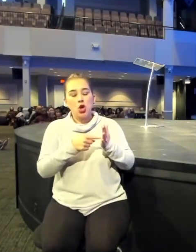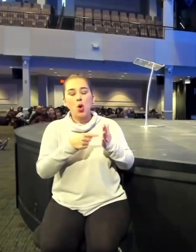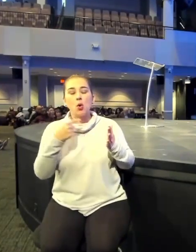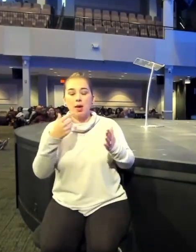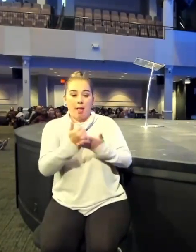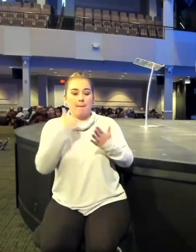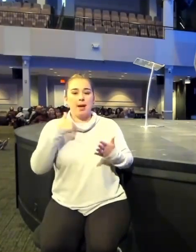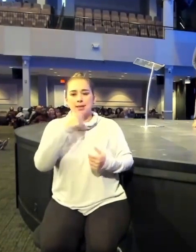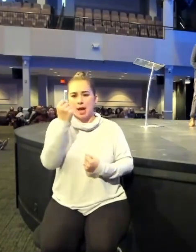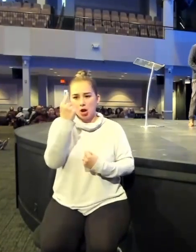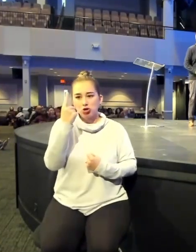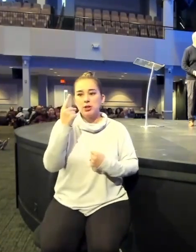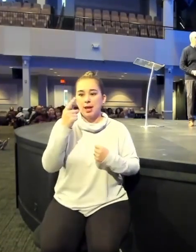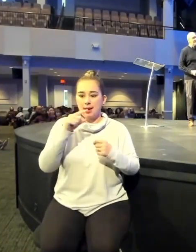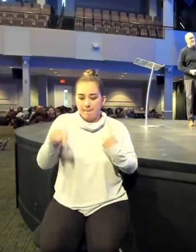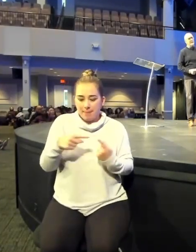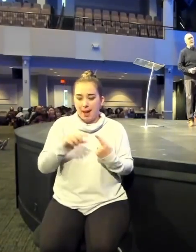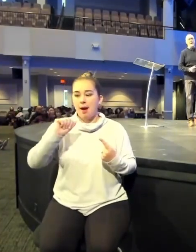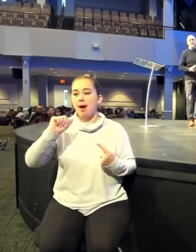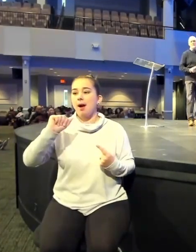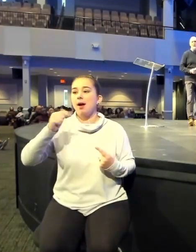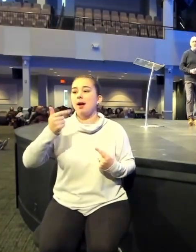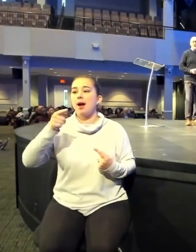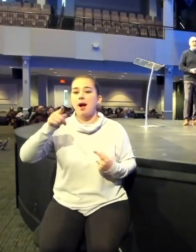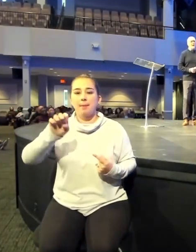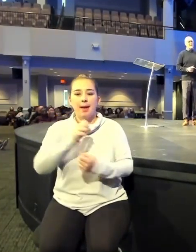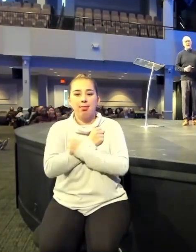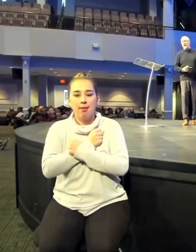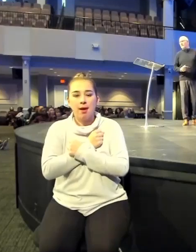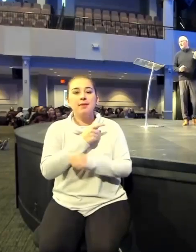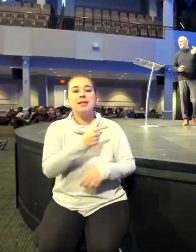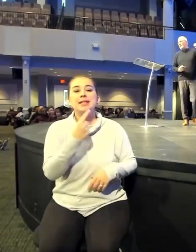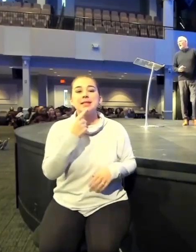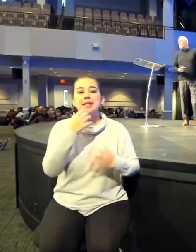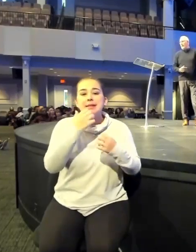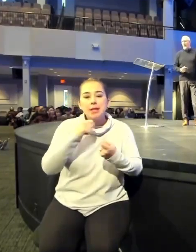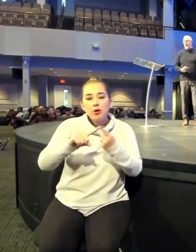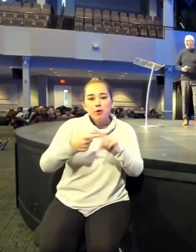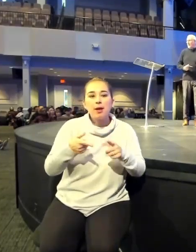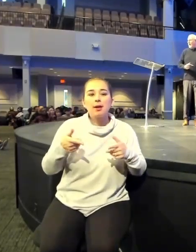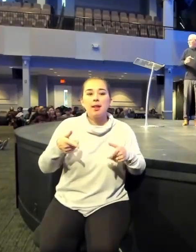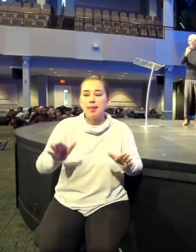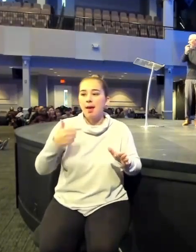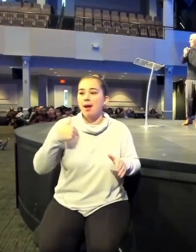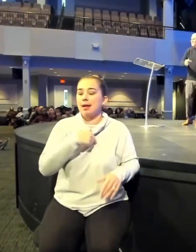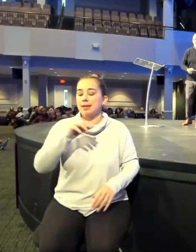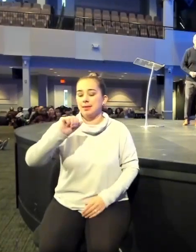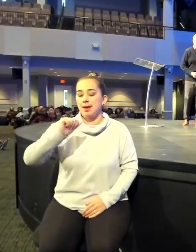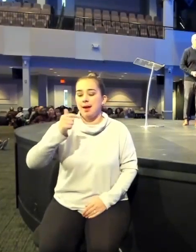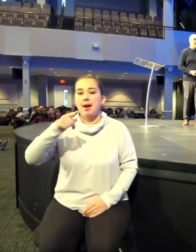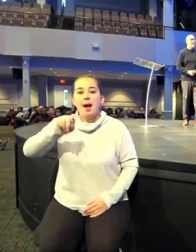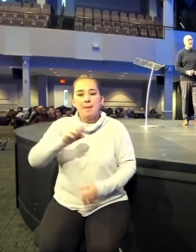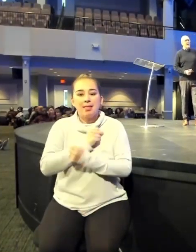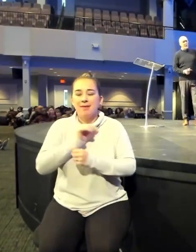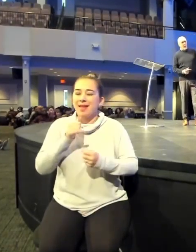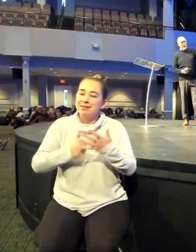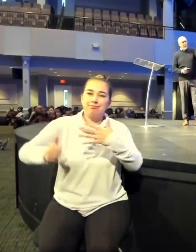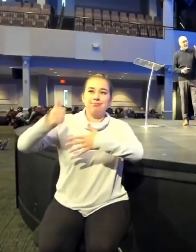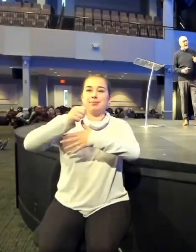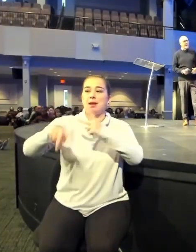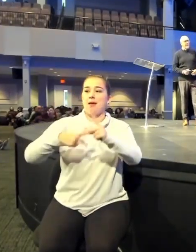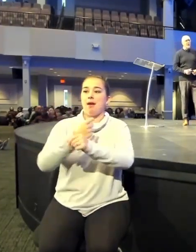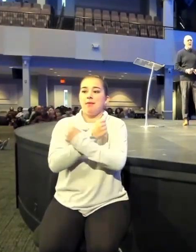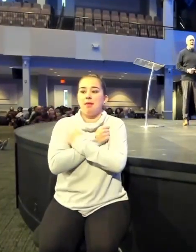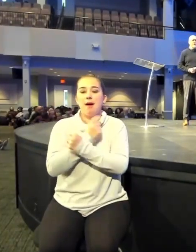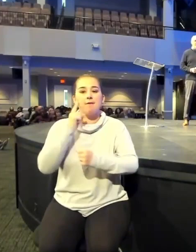understand something about this agape love. He says, "Dear friends, let us love, let us agape, have the highest form of love for